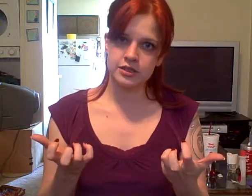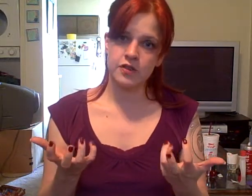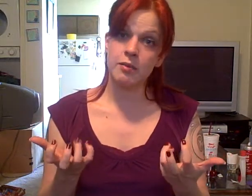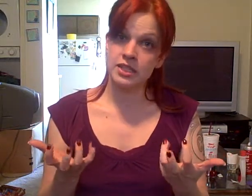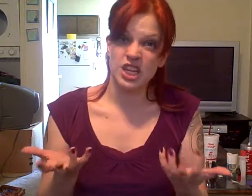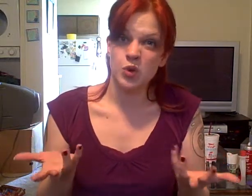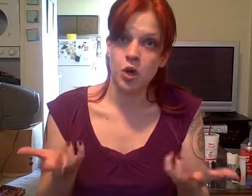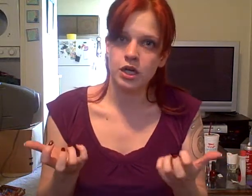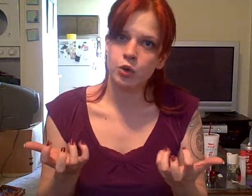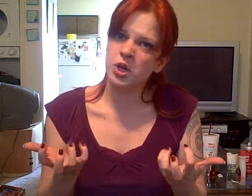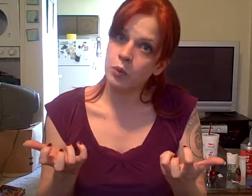that means like you wanna, or what do you want?